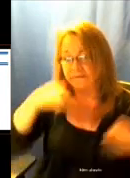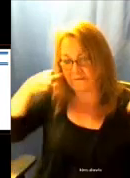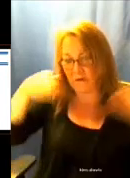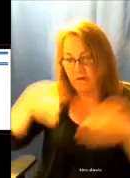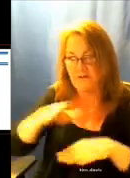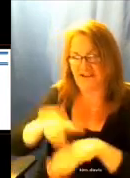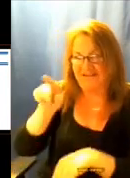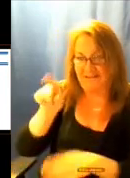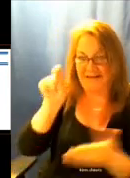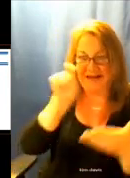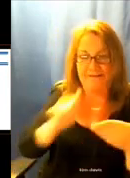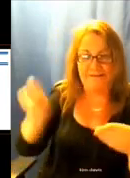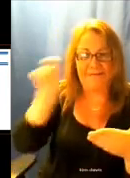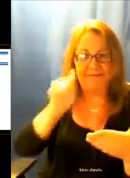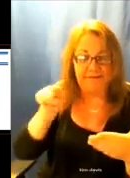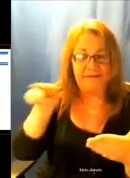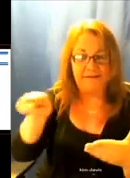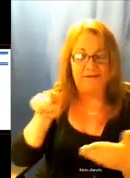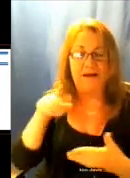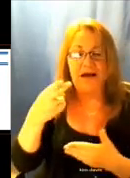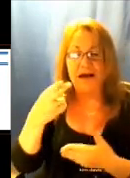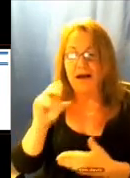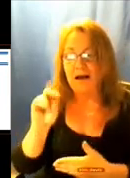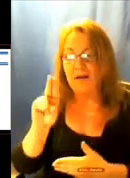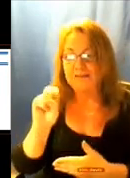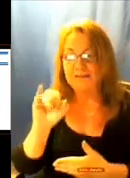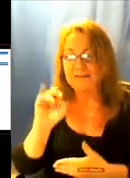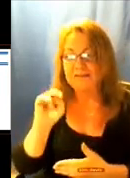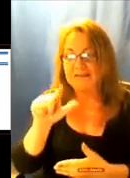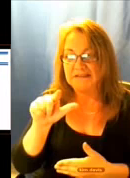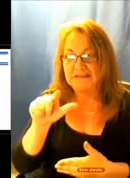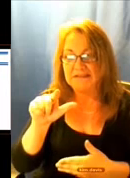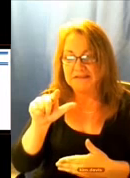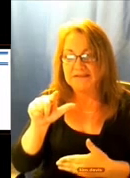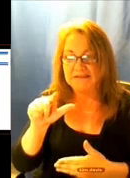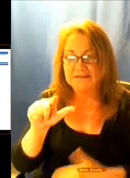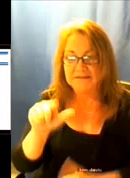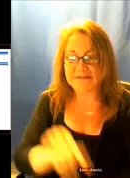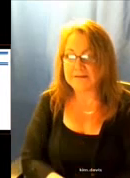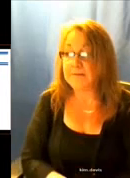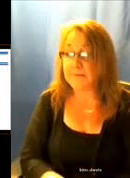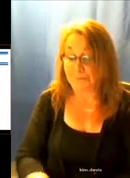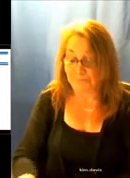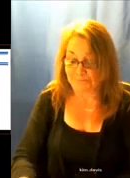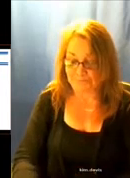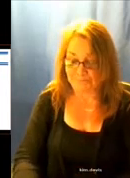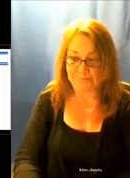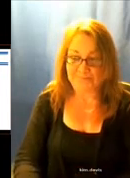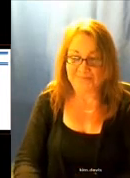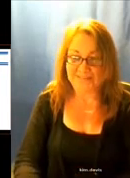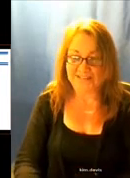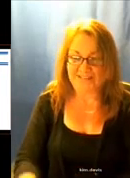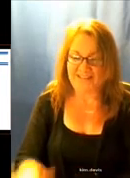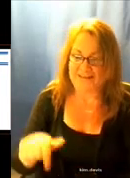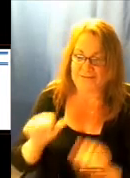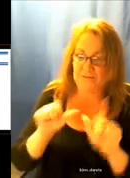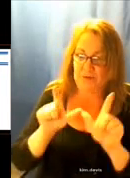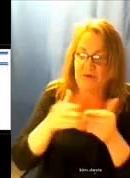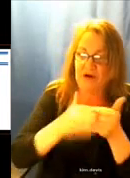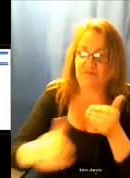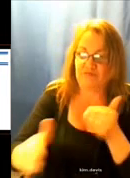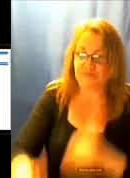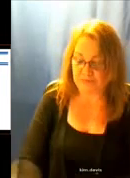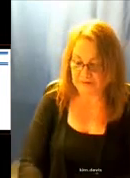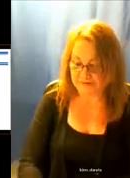topics that it is covering. Today we're actually going to be focusing on the housing section.